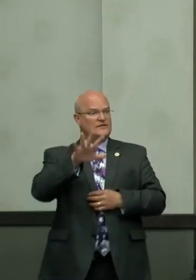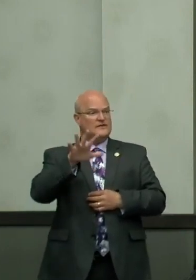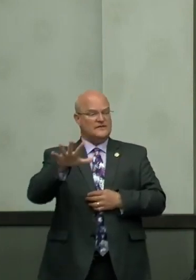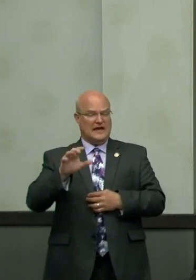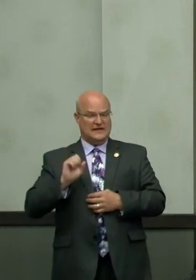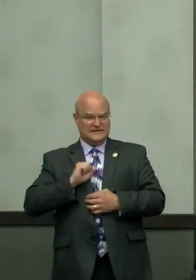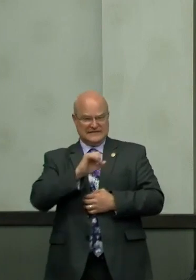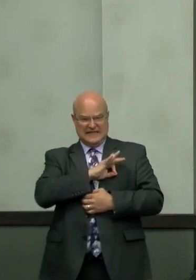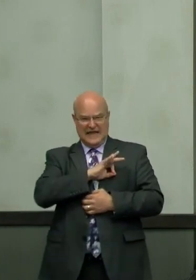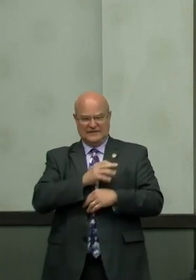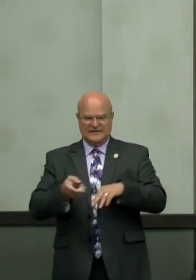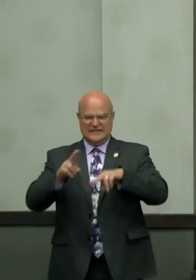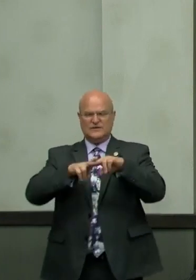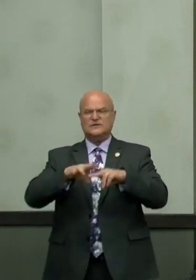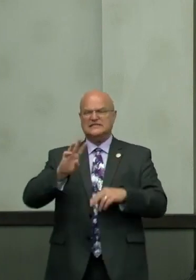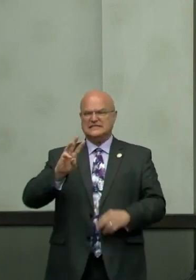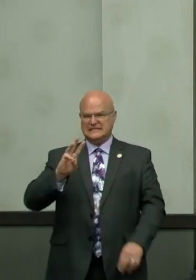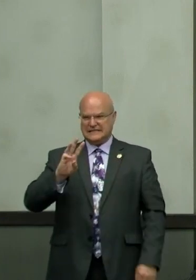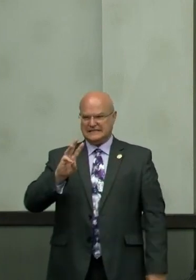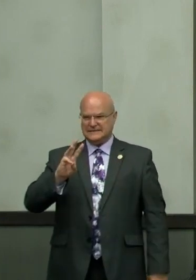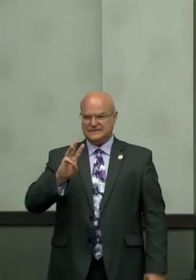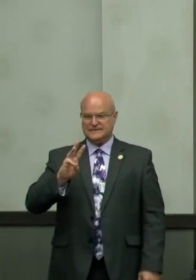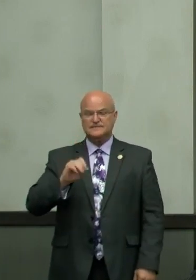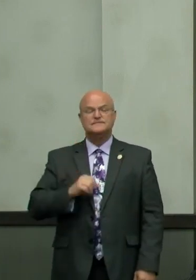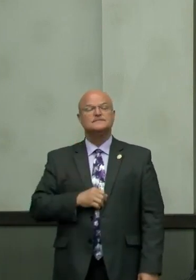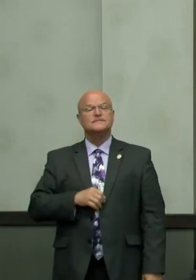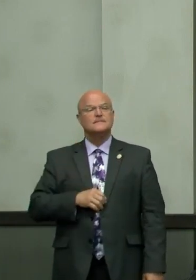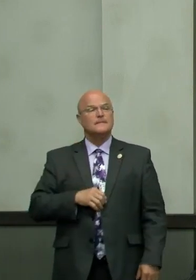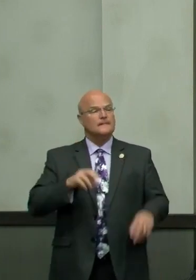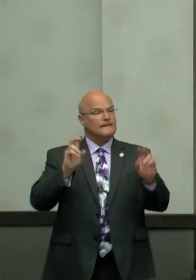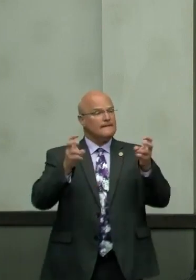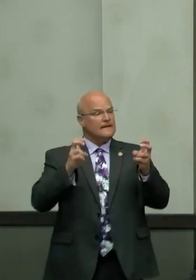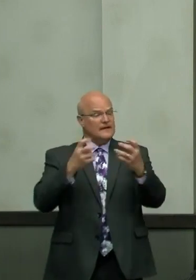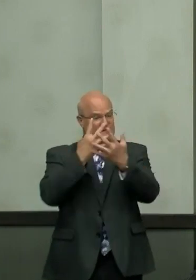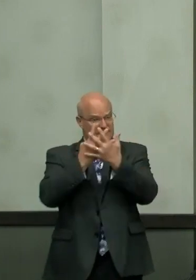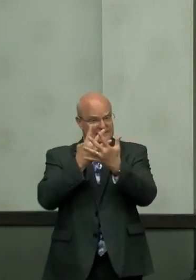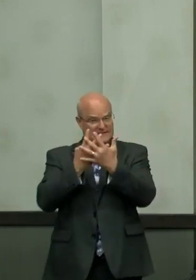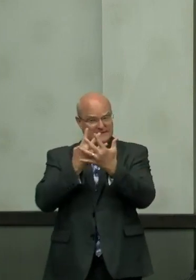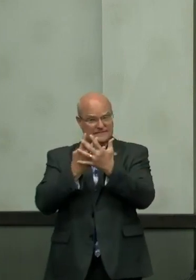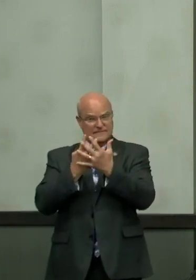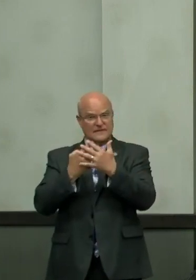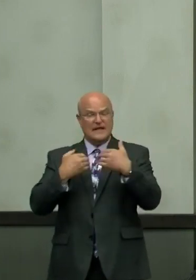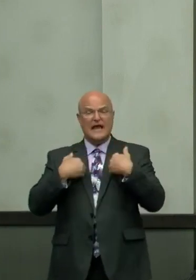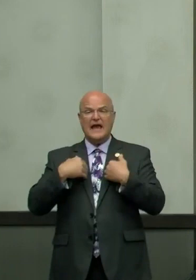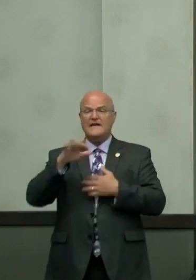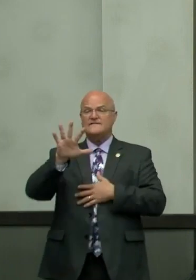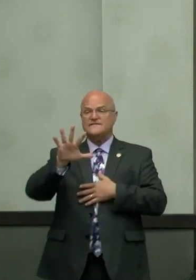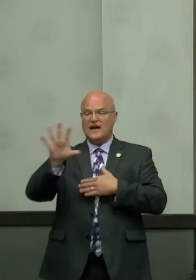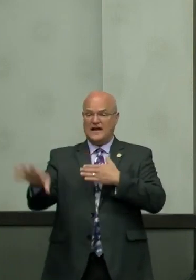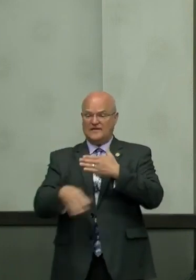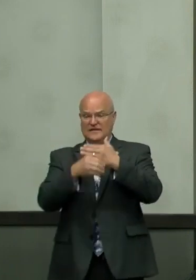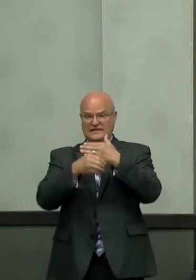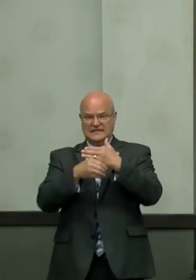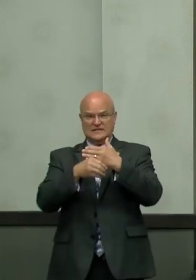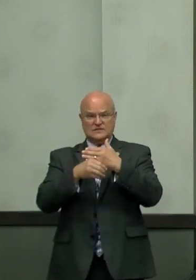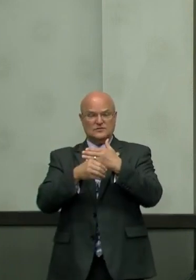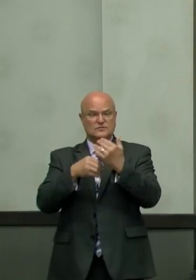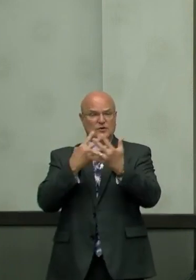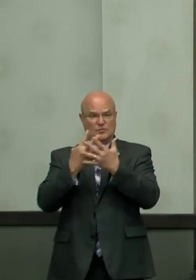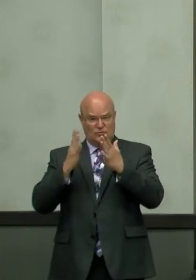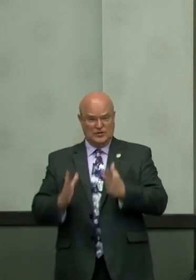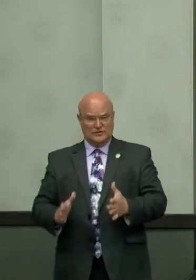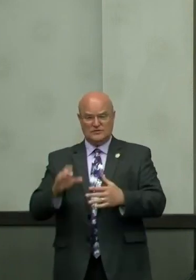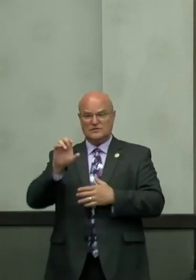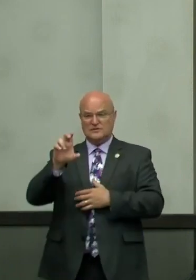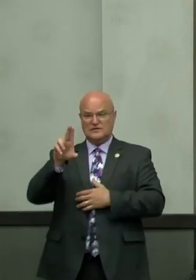155 staff. That's an increase of 6 from yesterday. In terms of our correctional facilities, we have 5 additional inmates